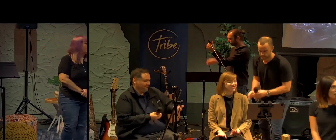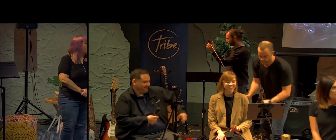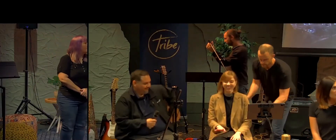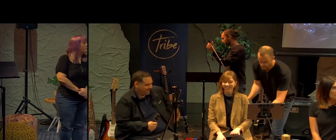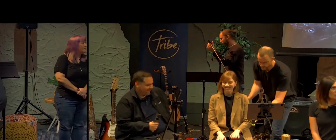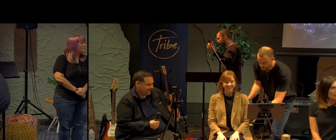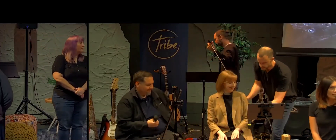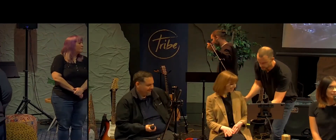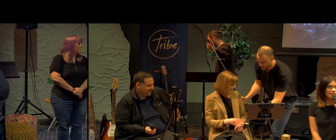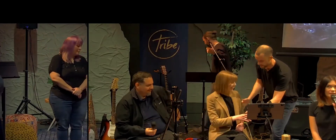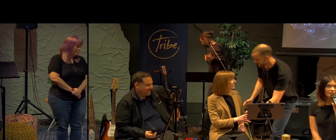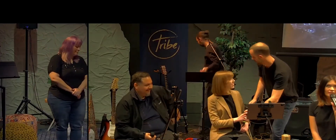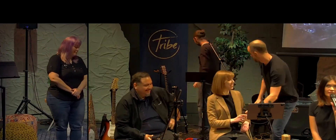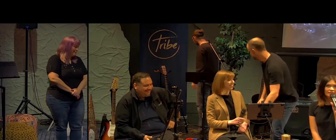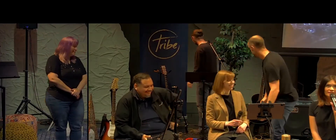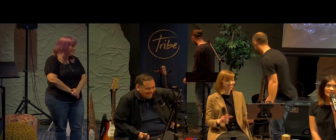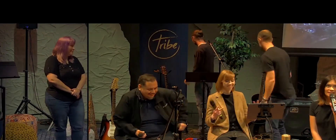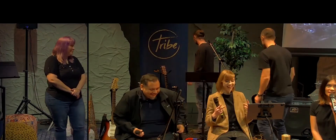beautiful. How many people cried?